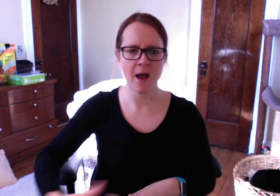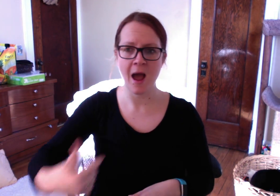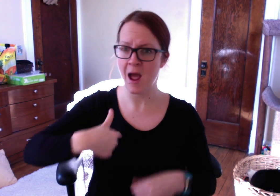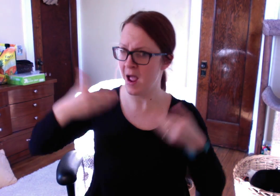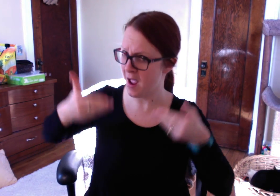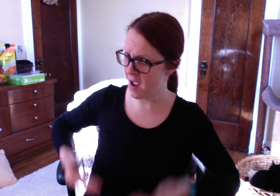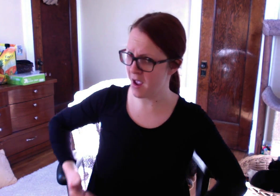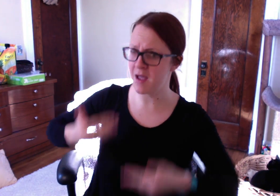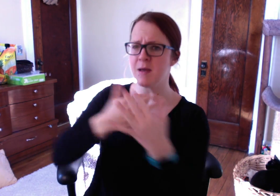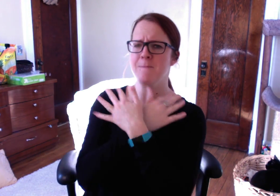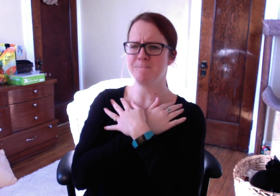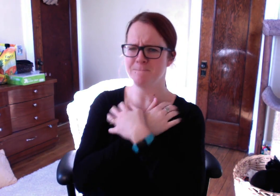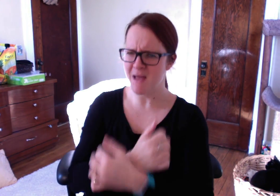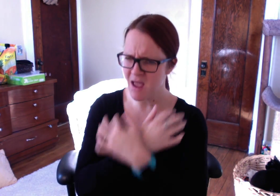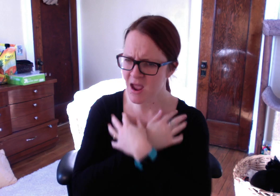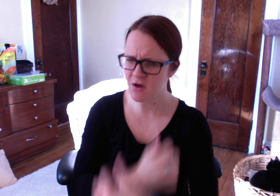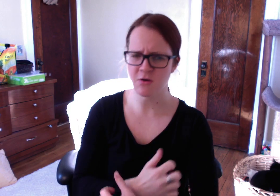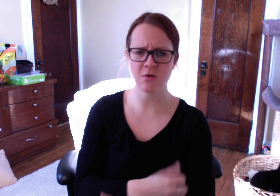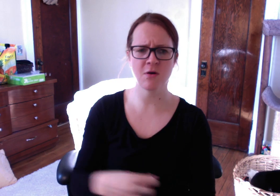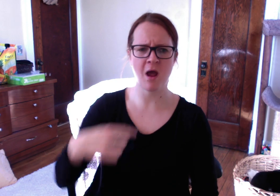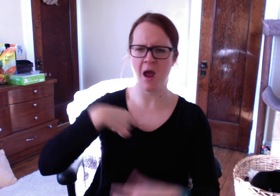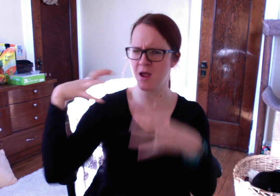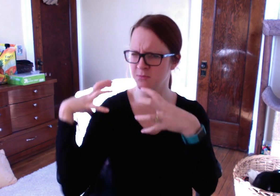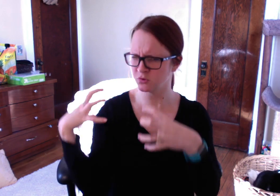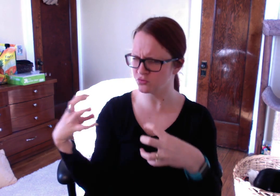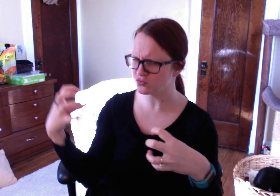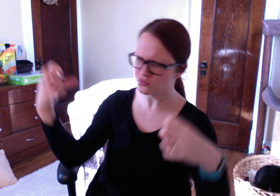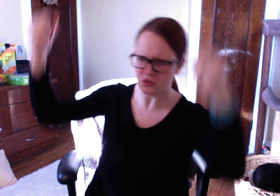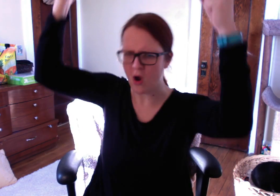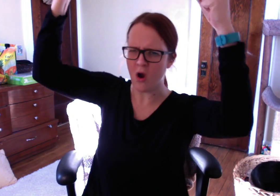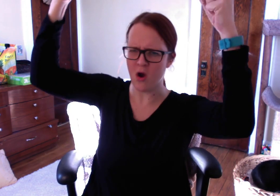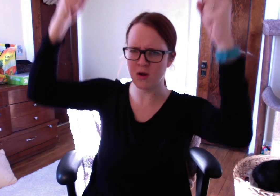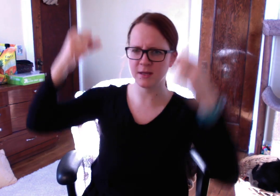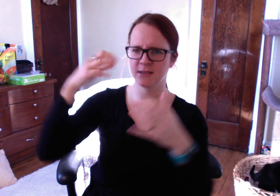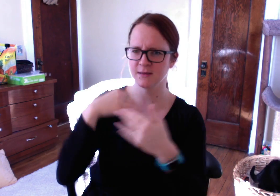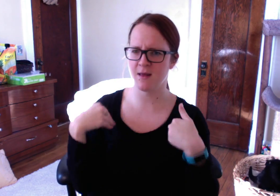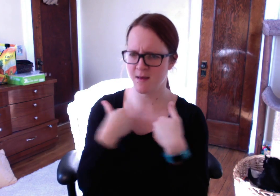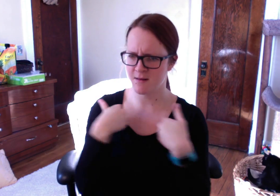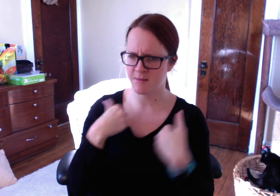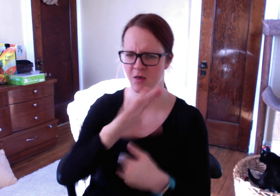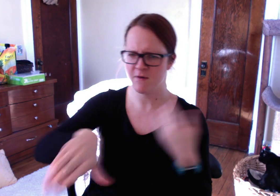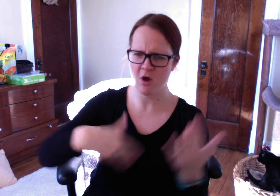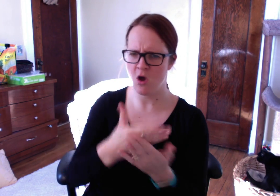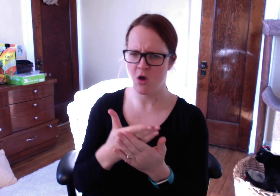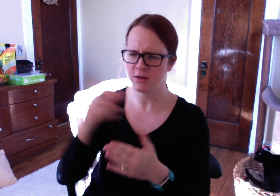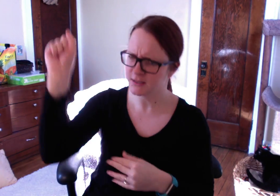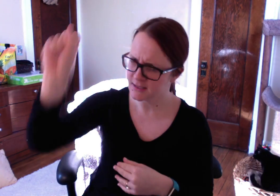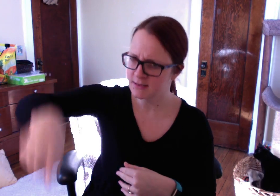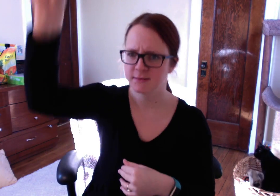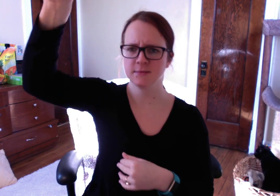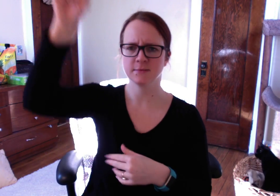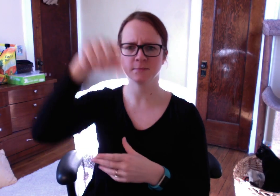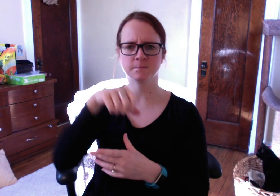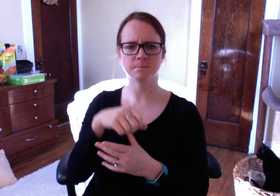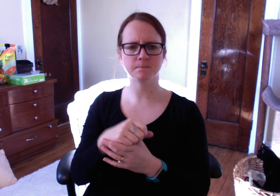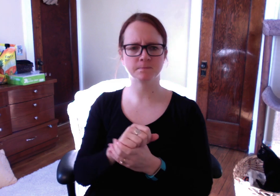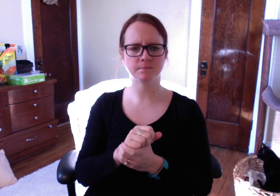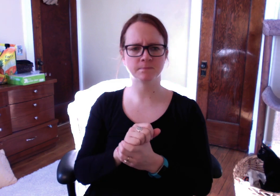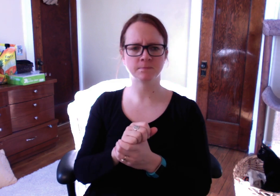am Bear. I am the strongest of all the animals. Yes, I am.